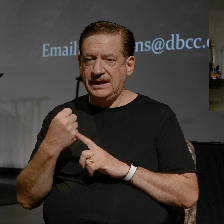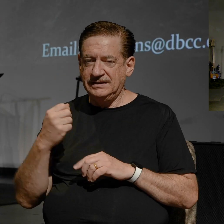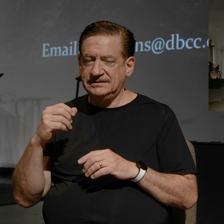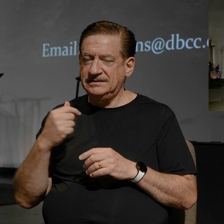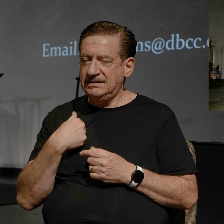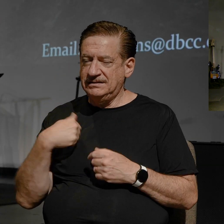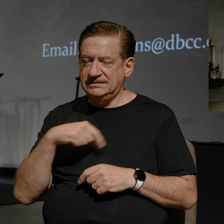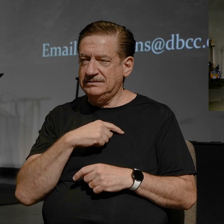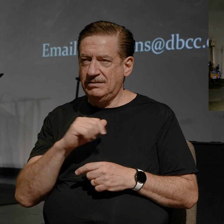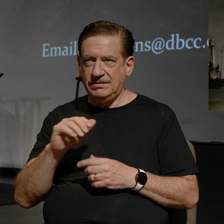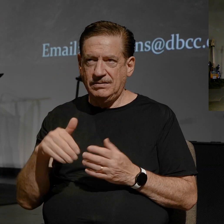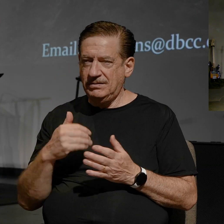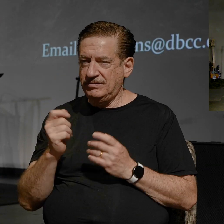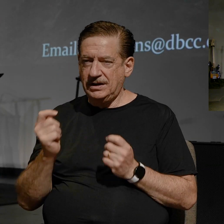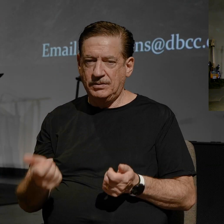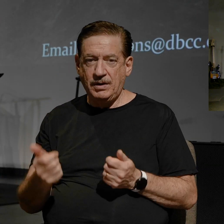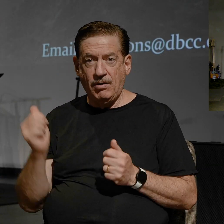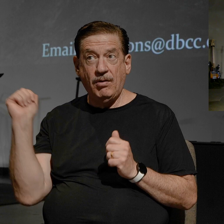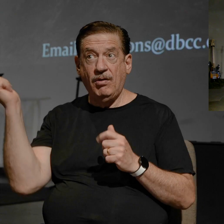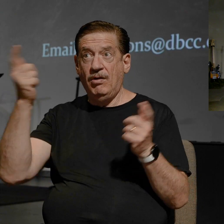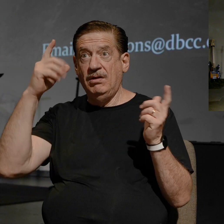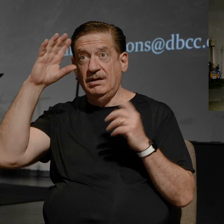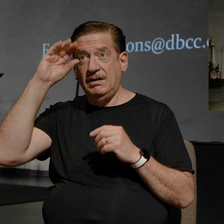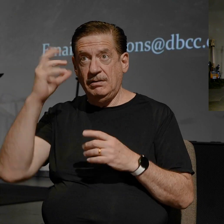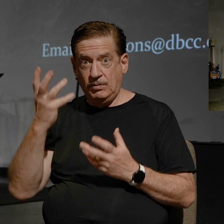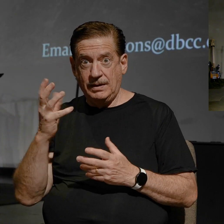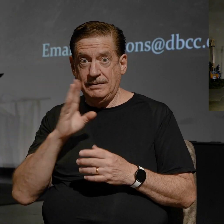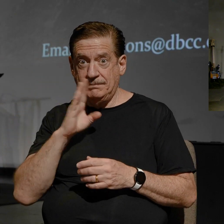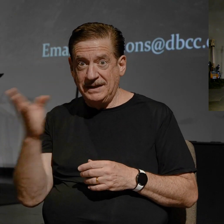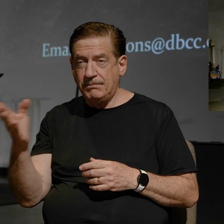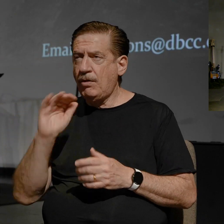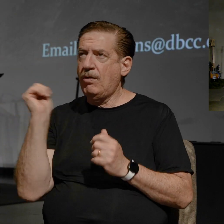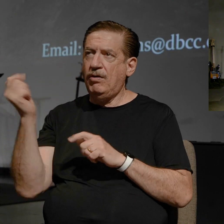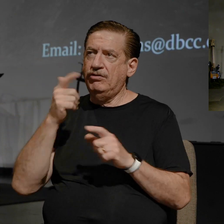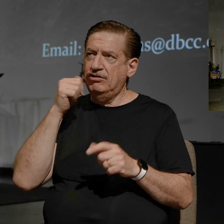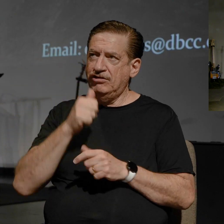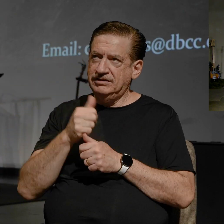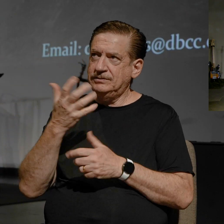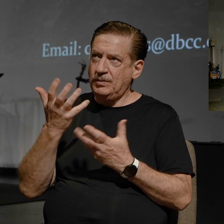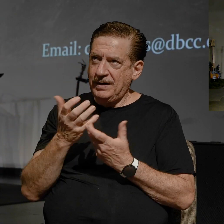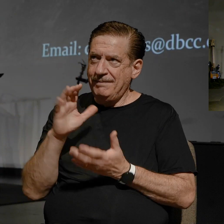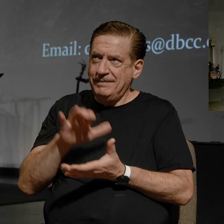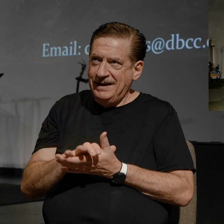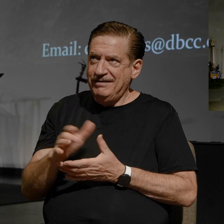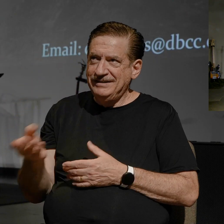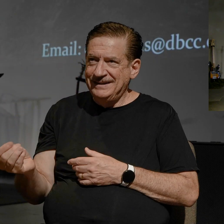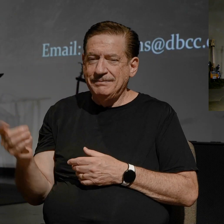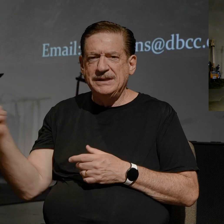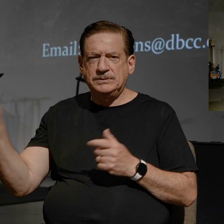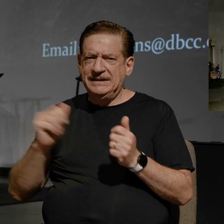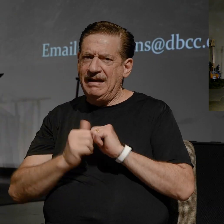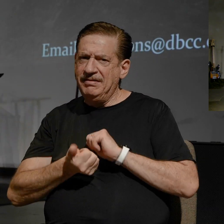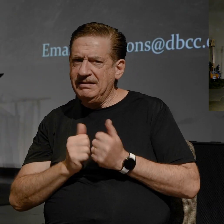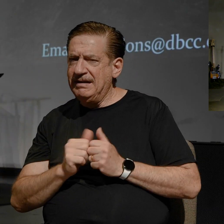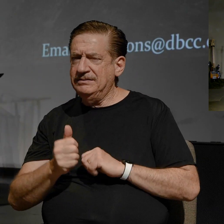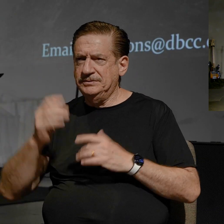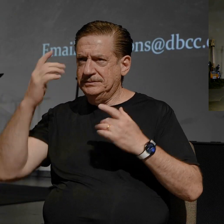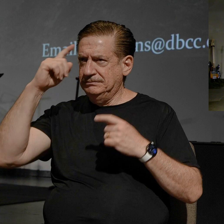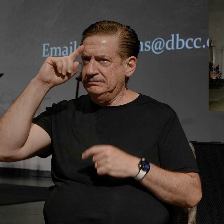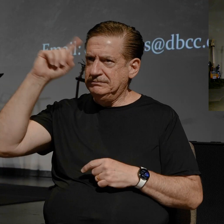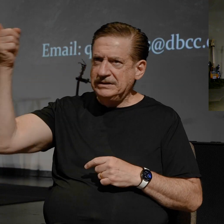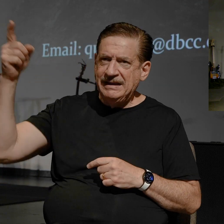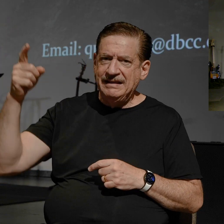away. All the guys wanted to be him. All the girls wanted to marry him. He was athletic. He was